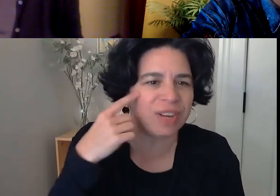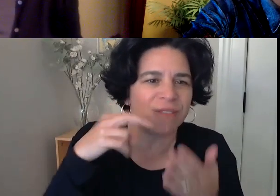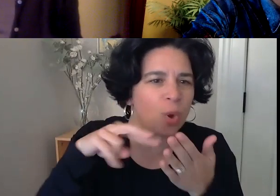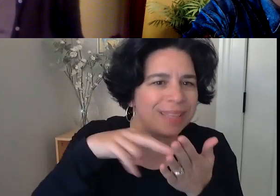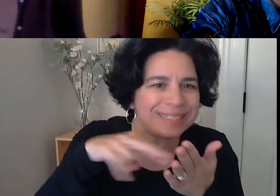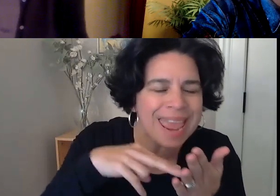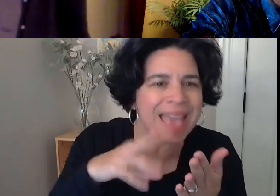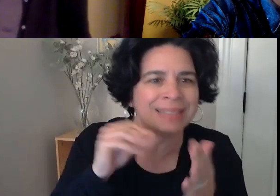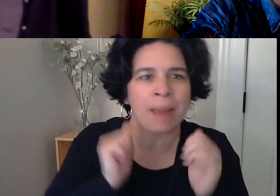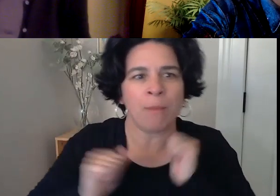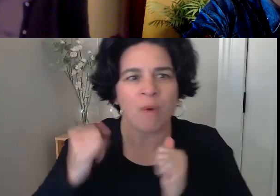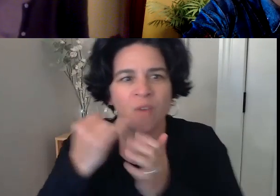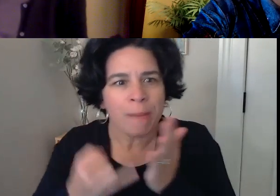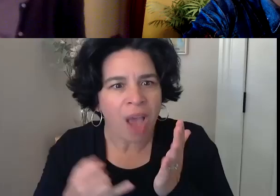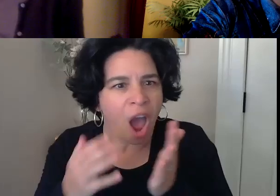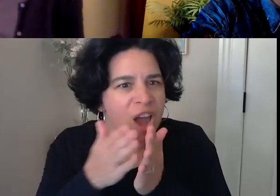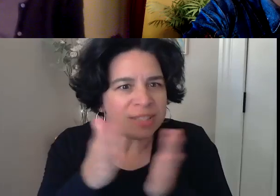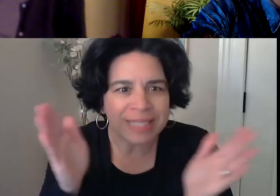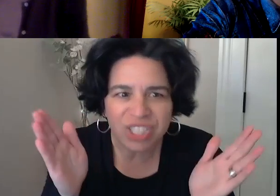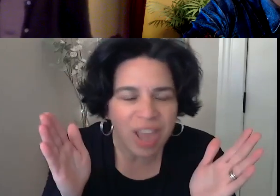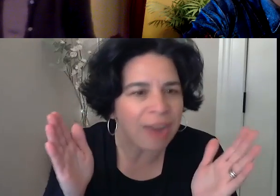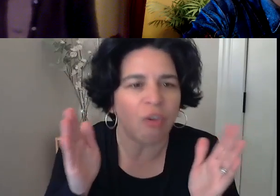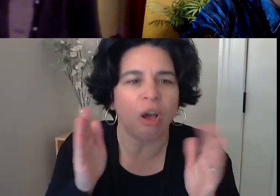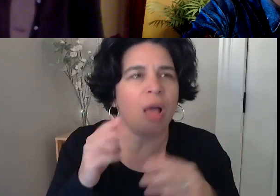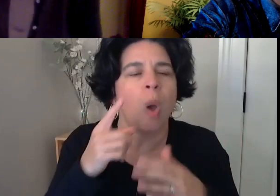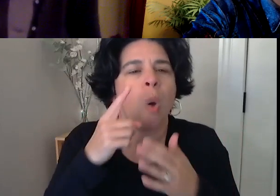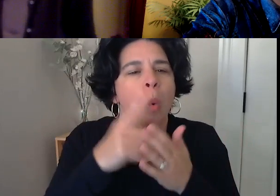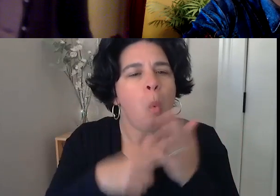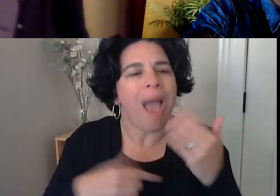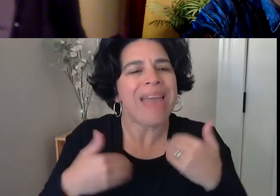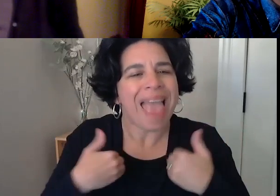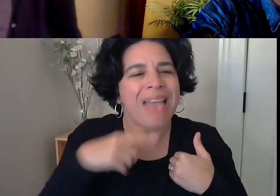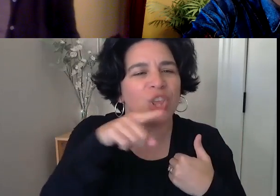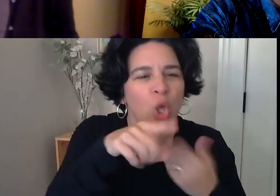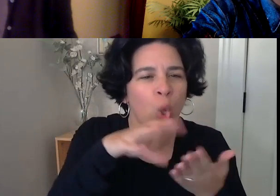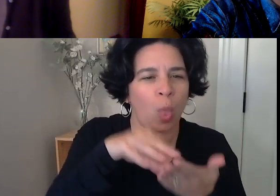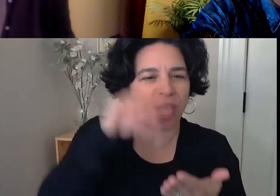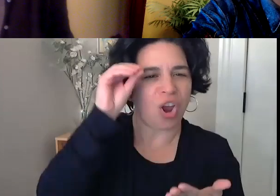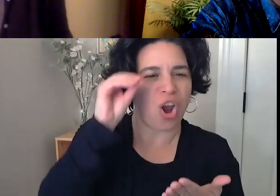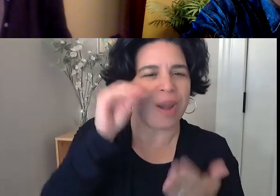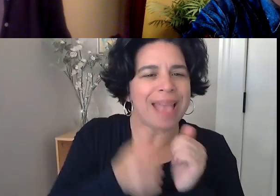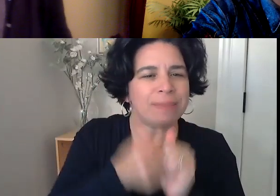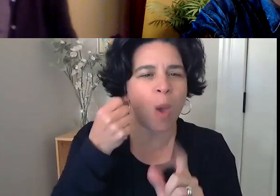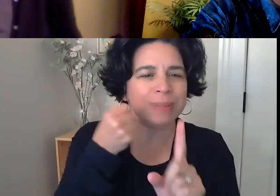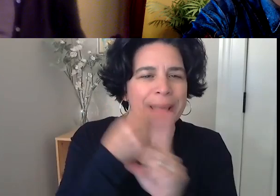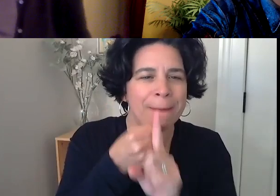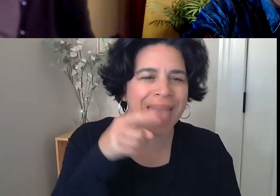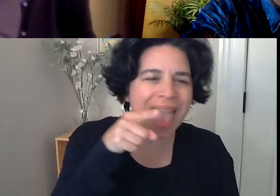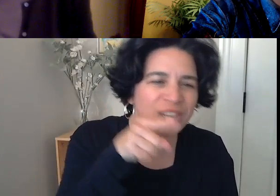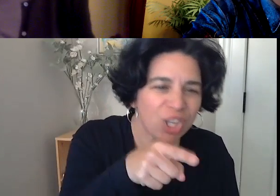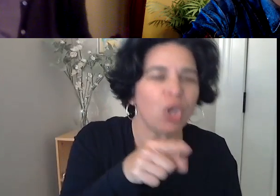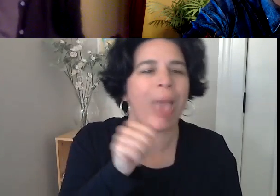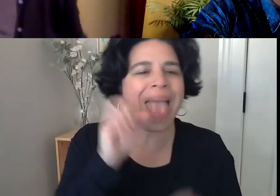As you said, I can't even imagine the challenging time that this has been teaching performing arts. But what have